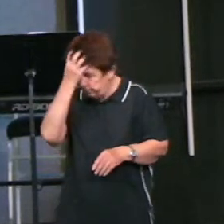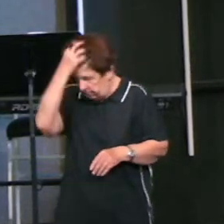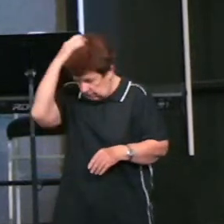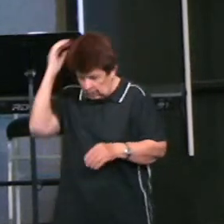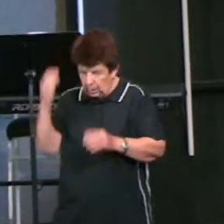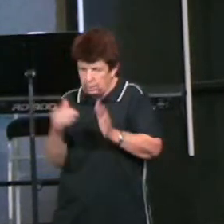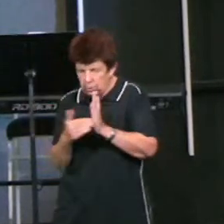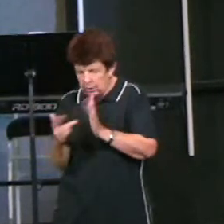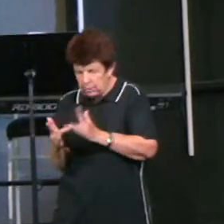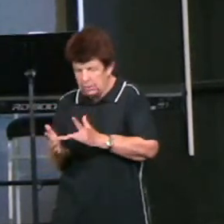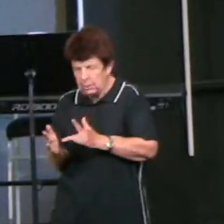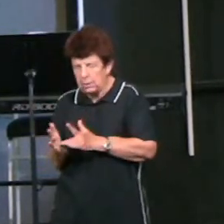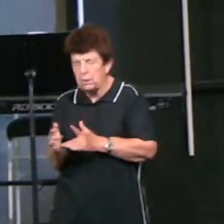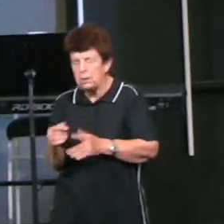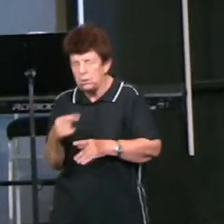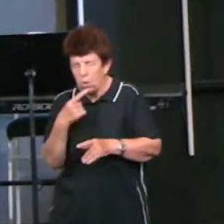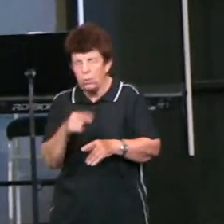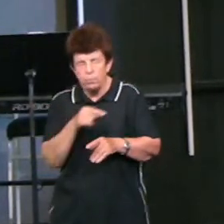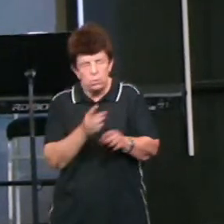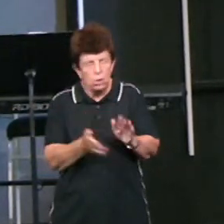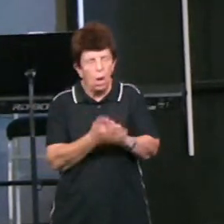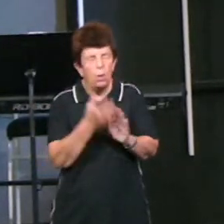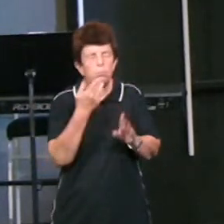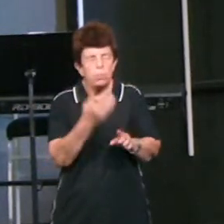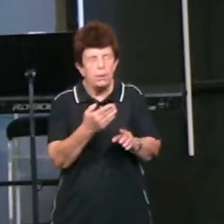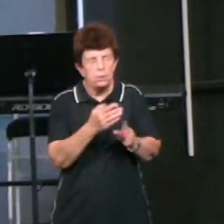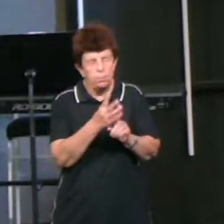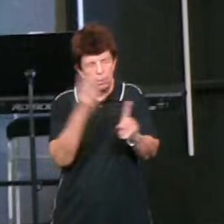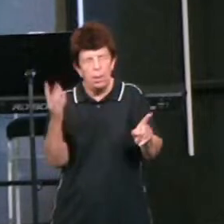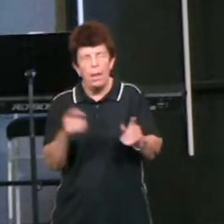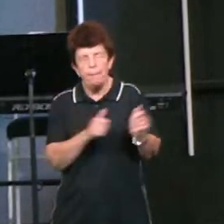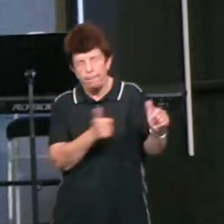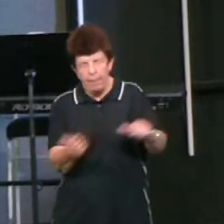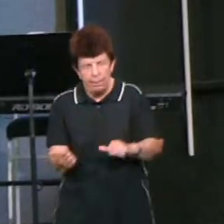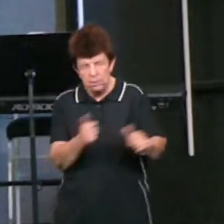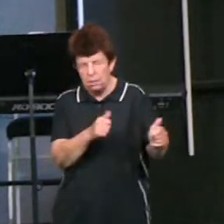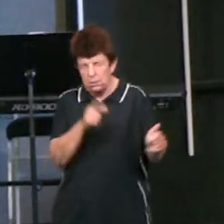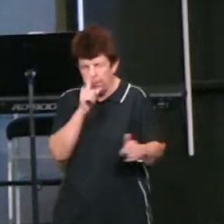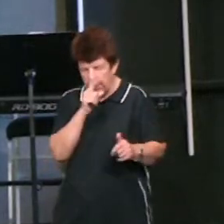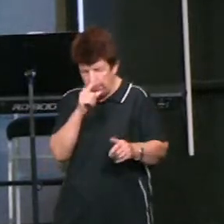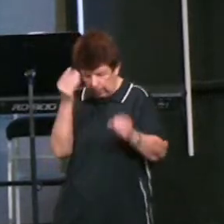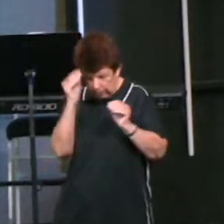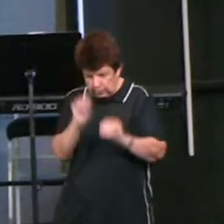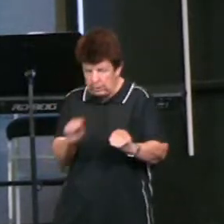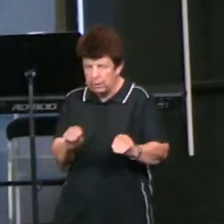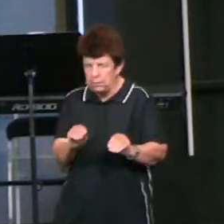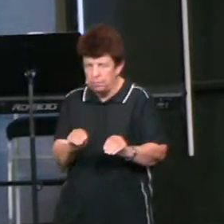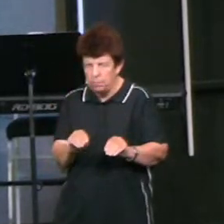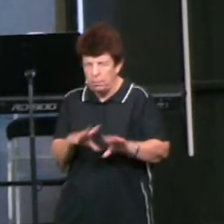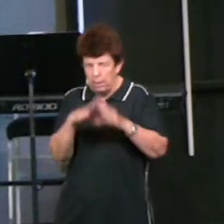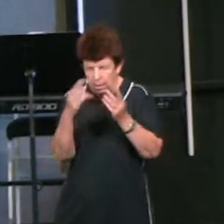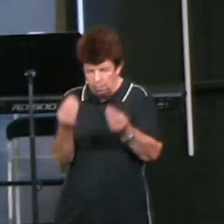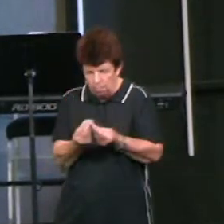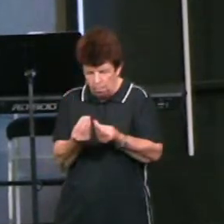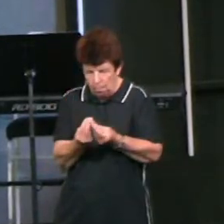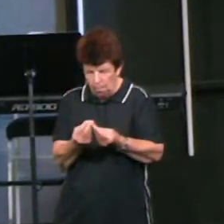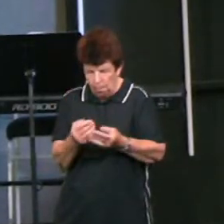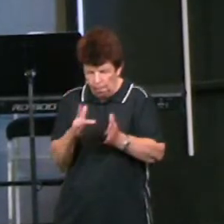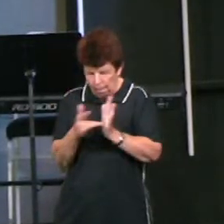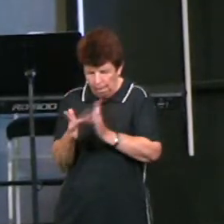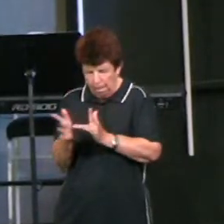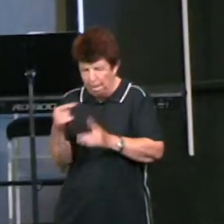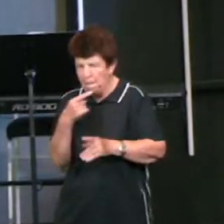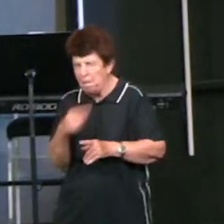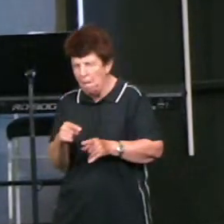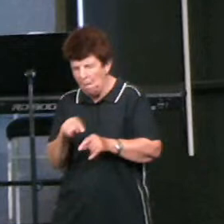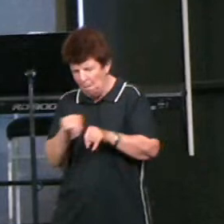and the disciples to go out to preach the gospel, to baptize people, and to teach them everything that Jesus had